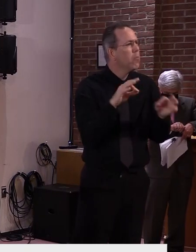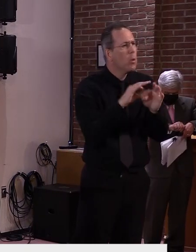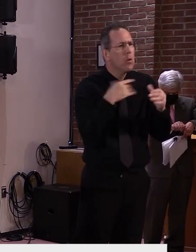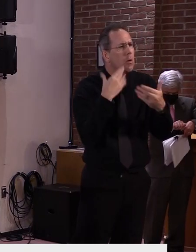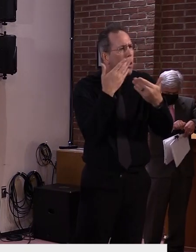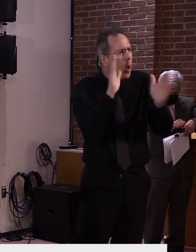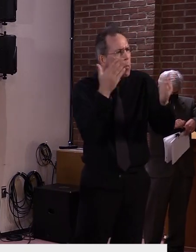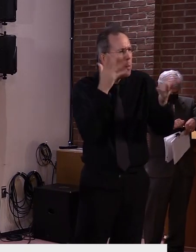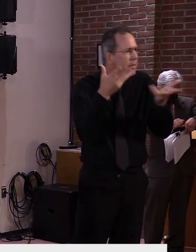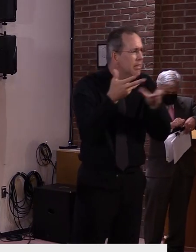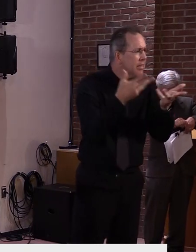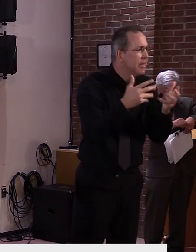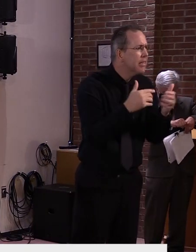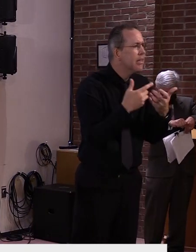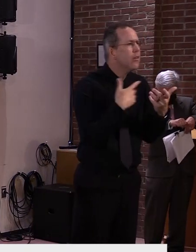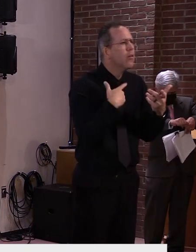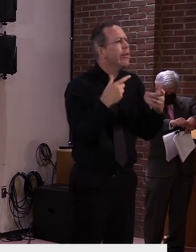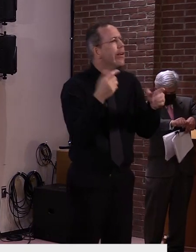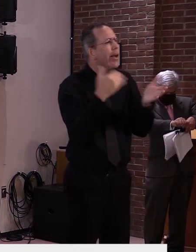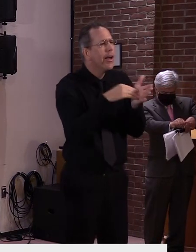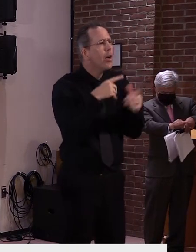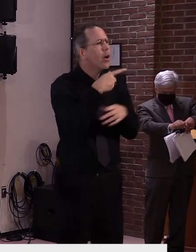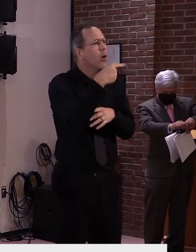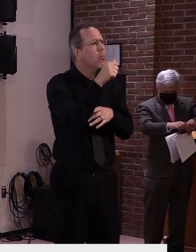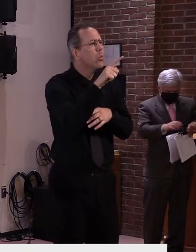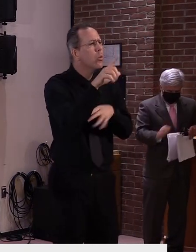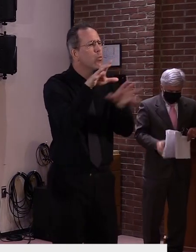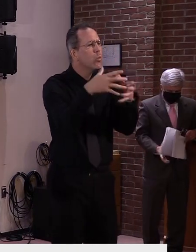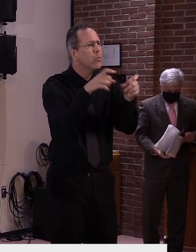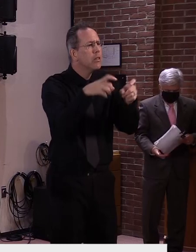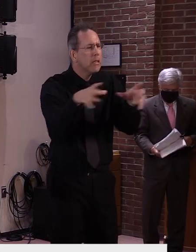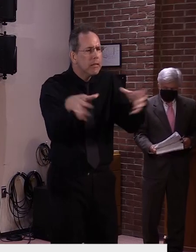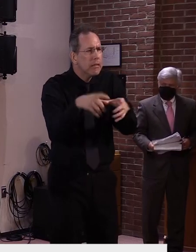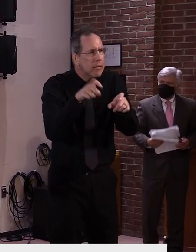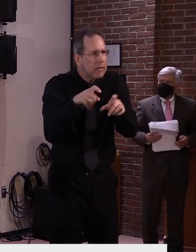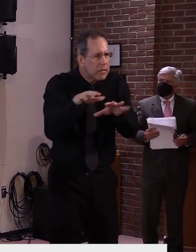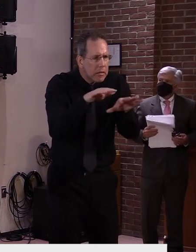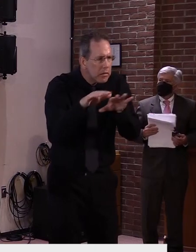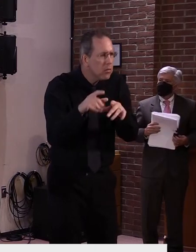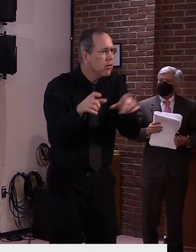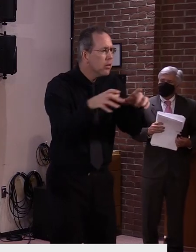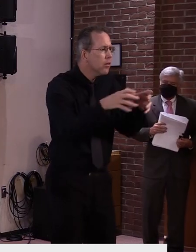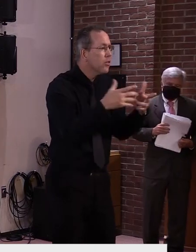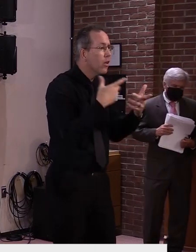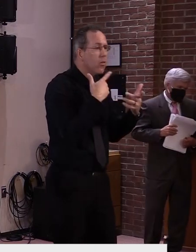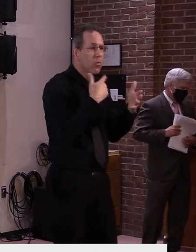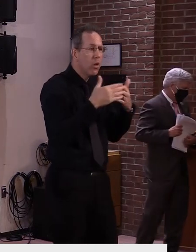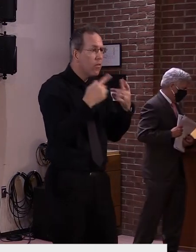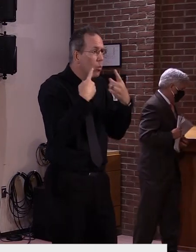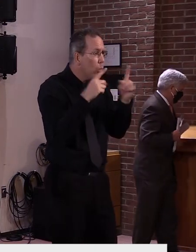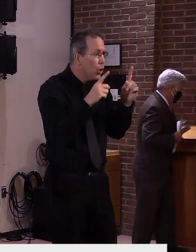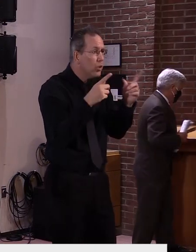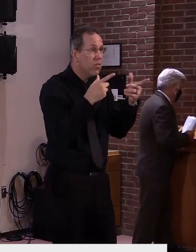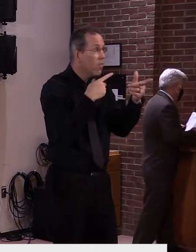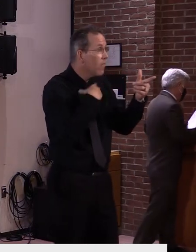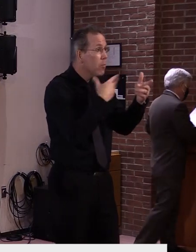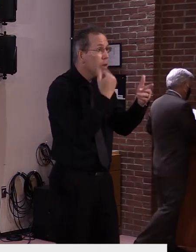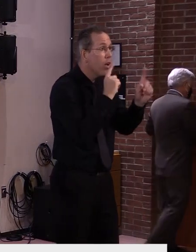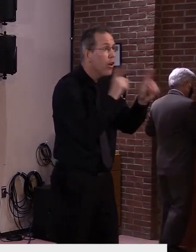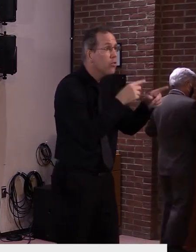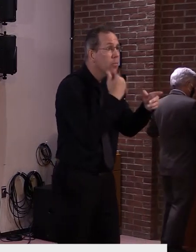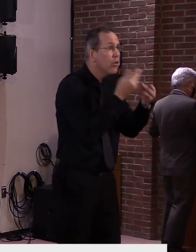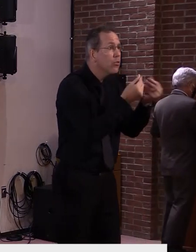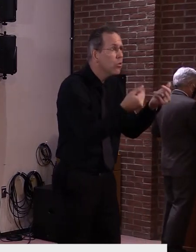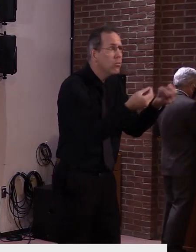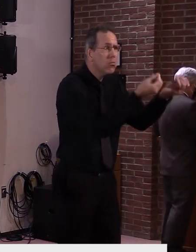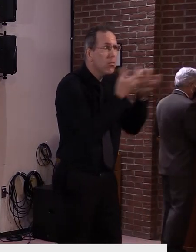it is, to get us the highest rate of return. So I'll let Dr. Levine again elaborate on that.